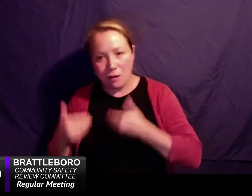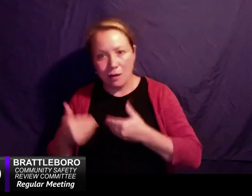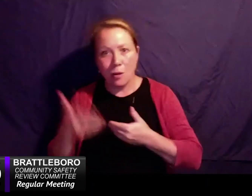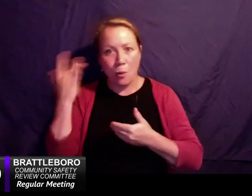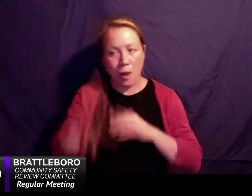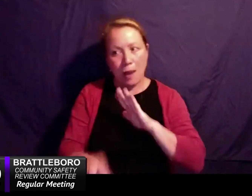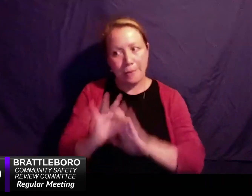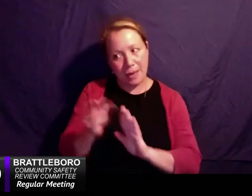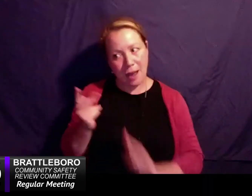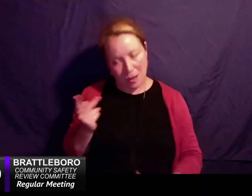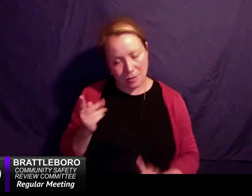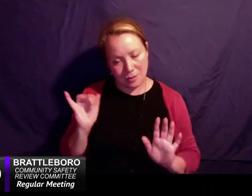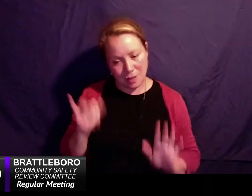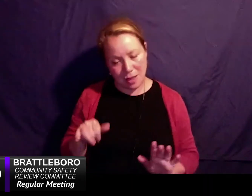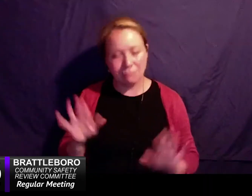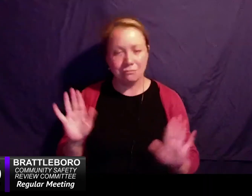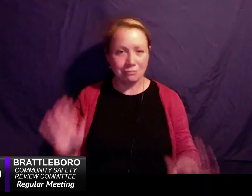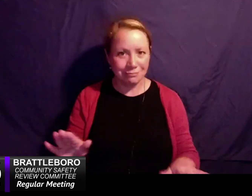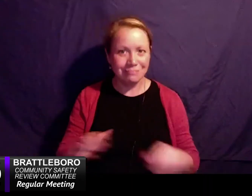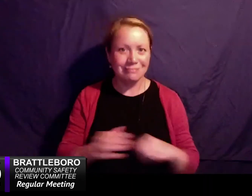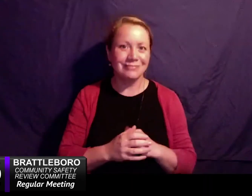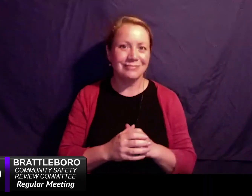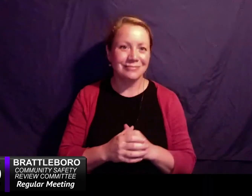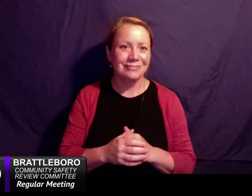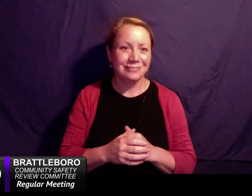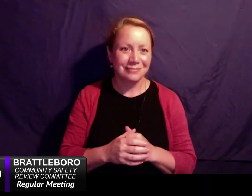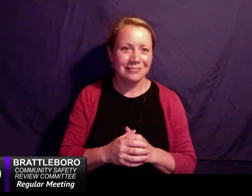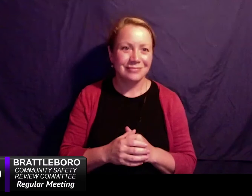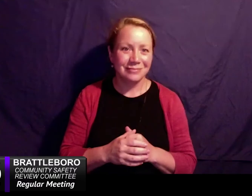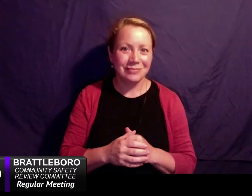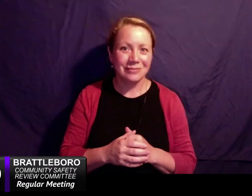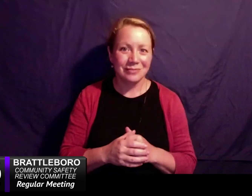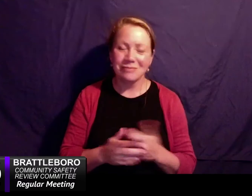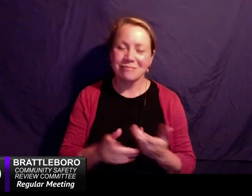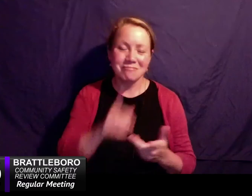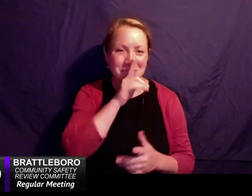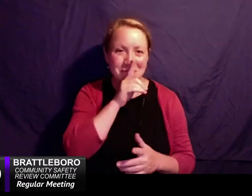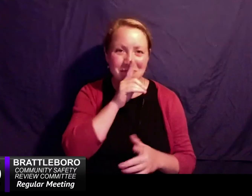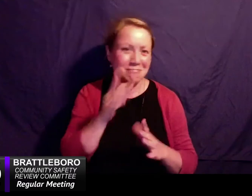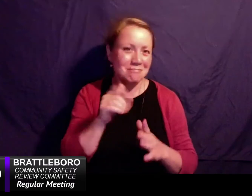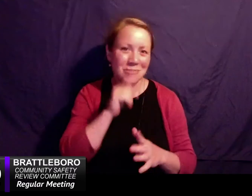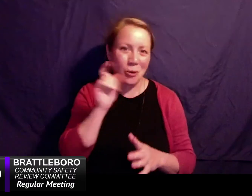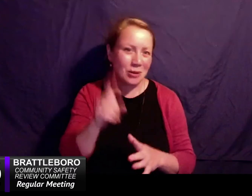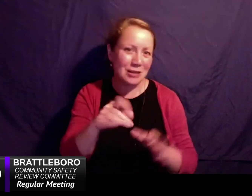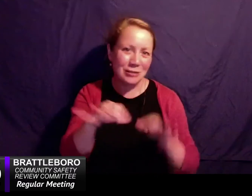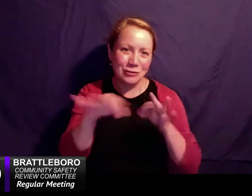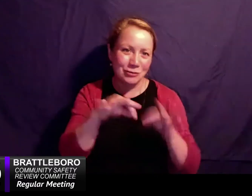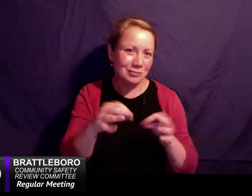chosen to do this process. Really not going to cover any of that here.